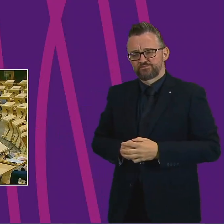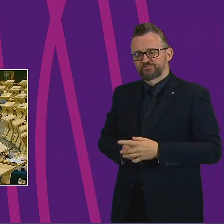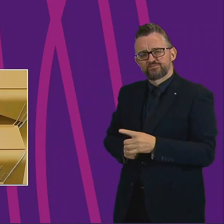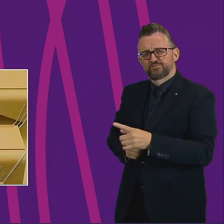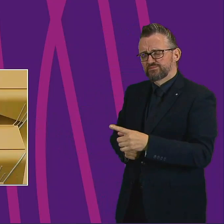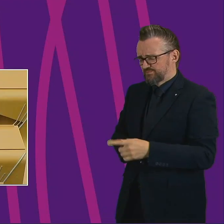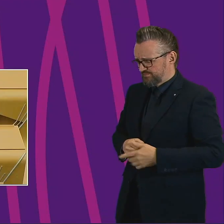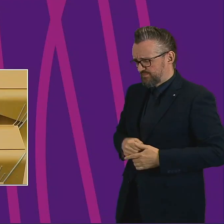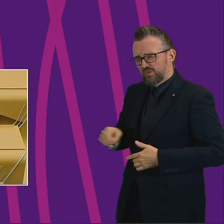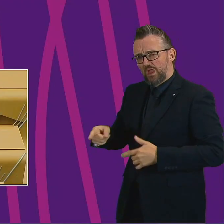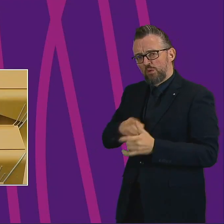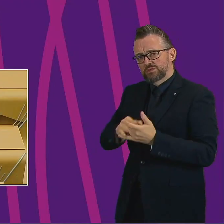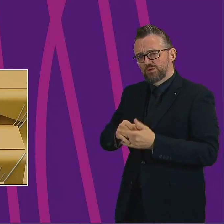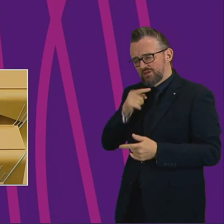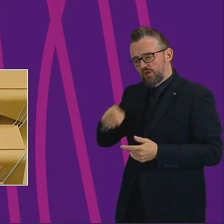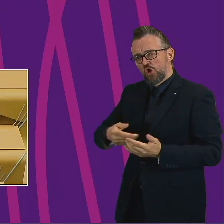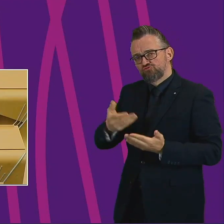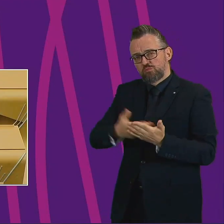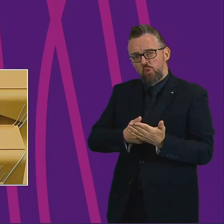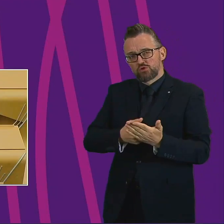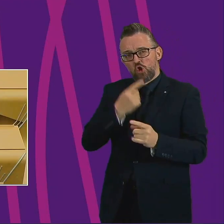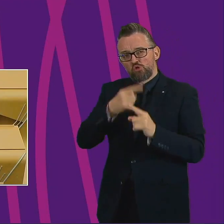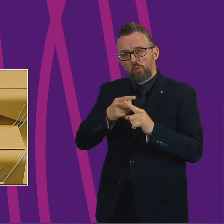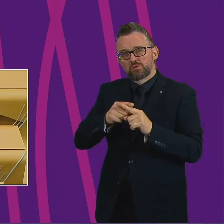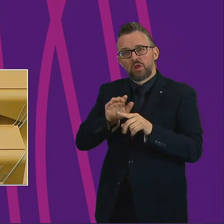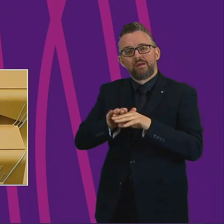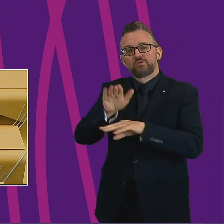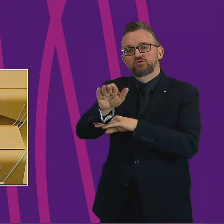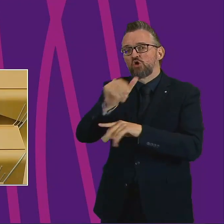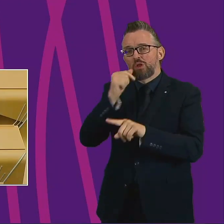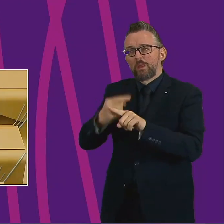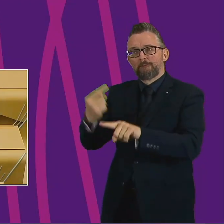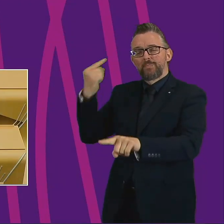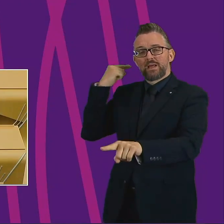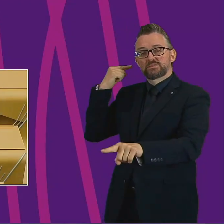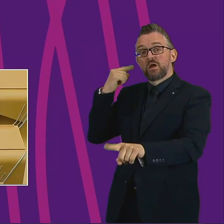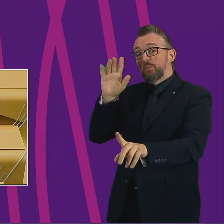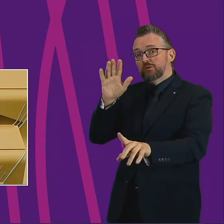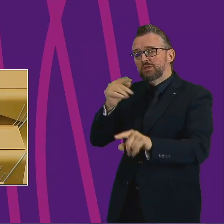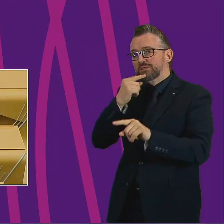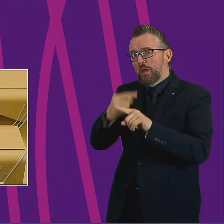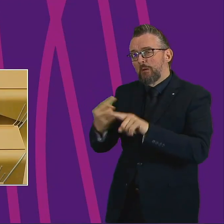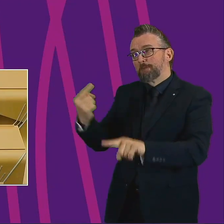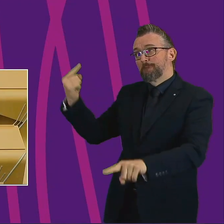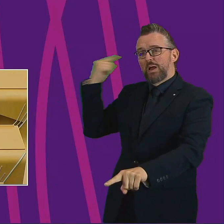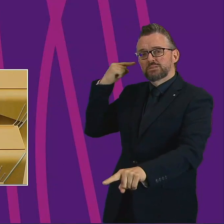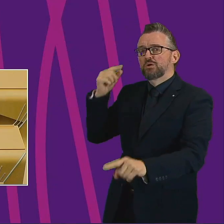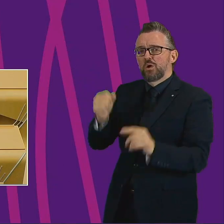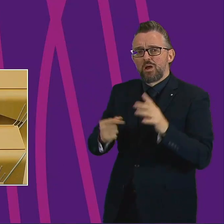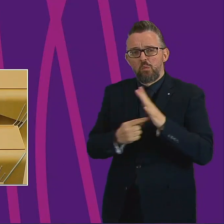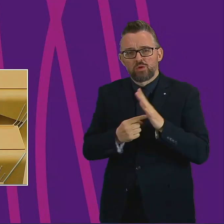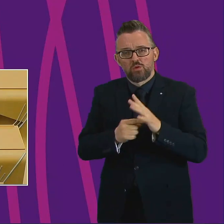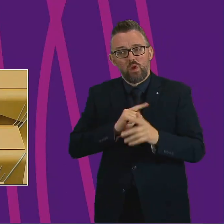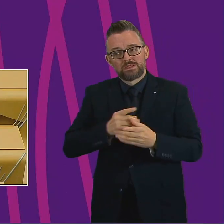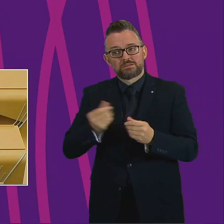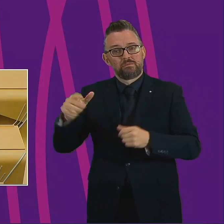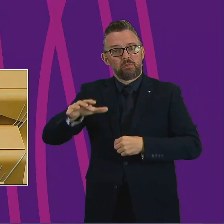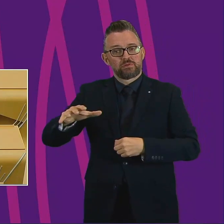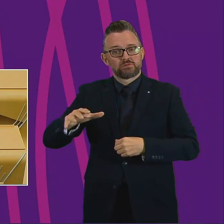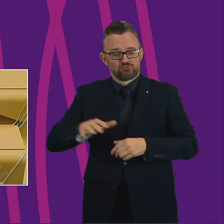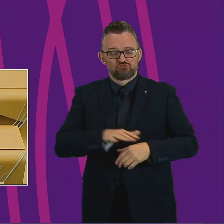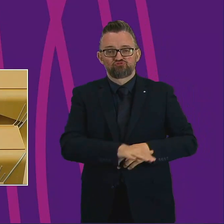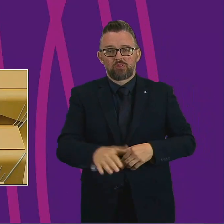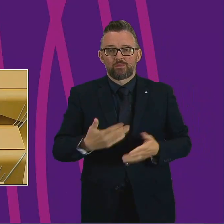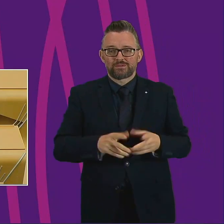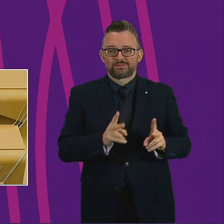review accept that their report was about the future, not the past. But the past matters, especially for those that have lost a child. Because there